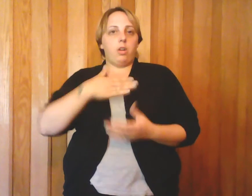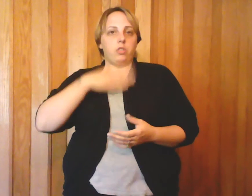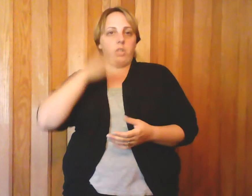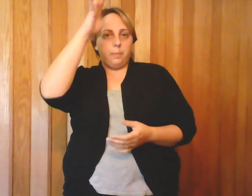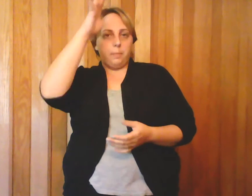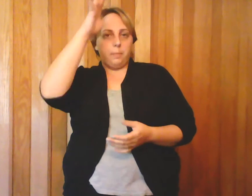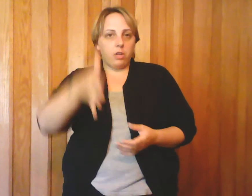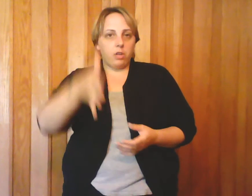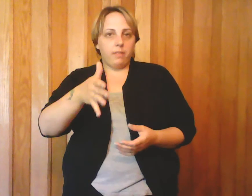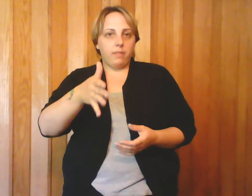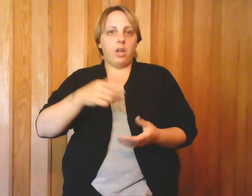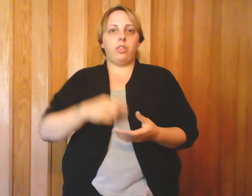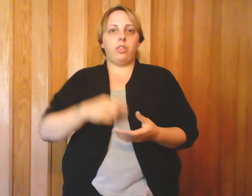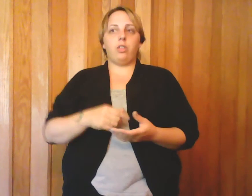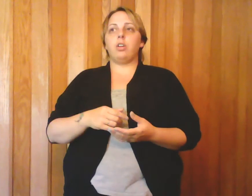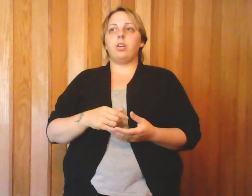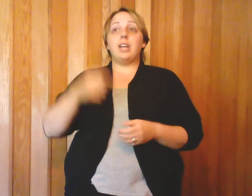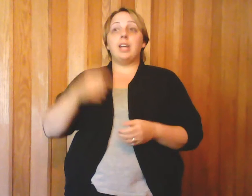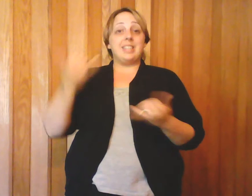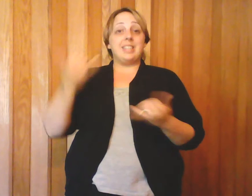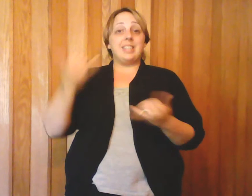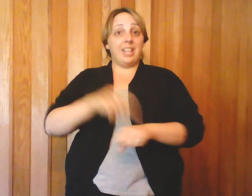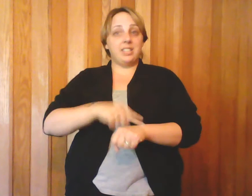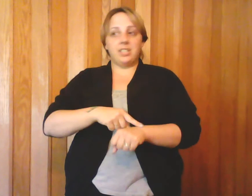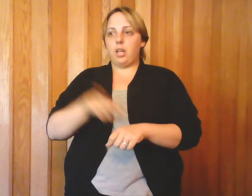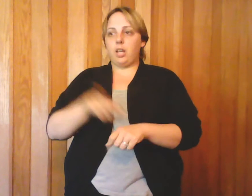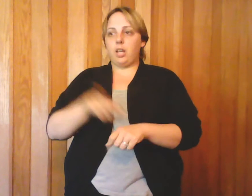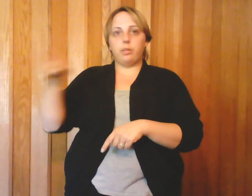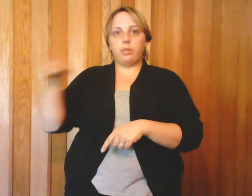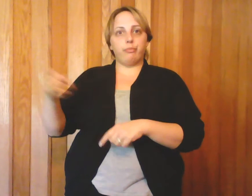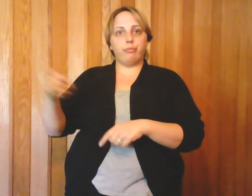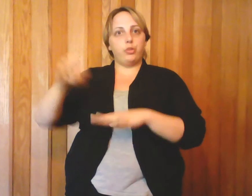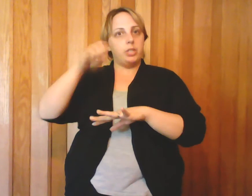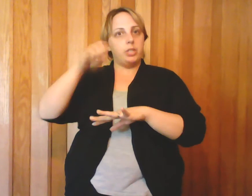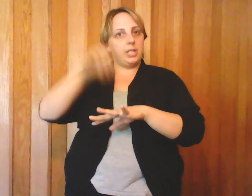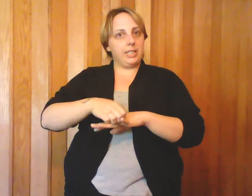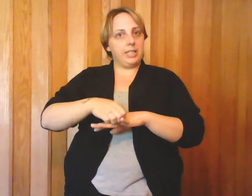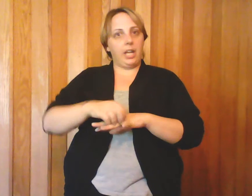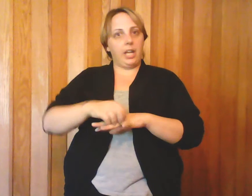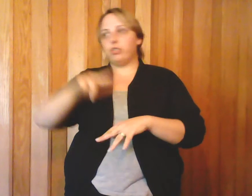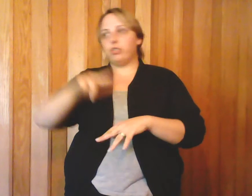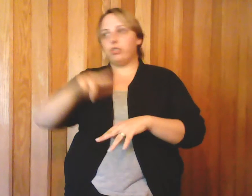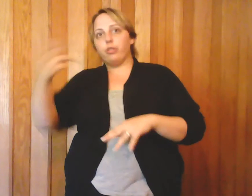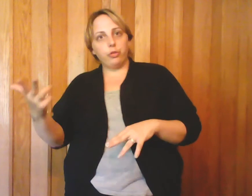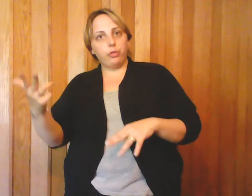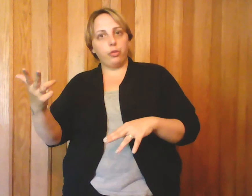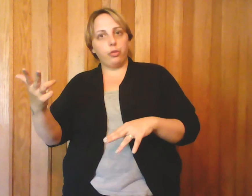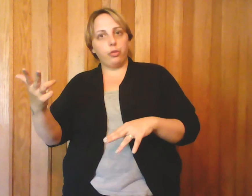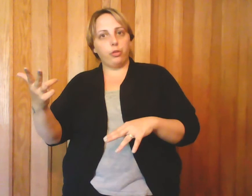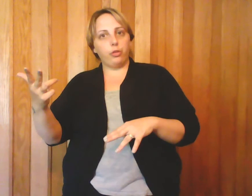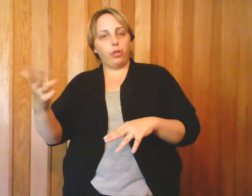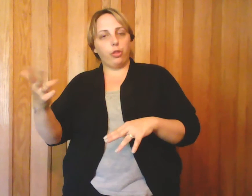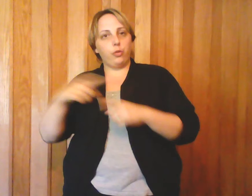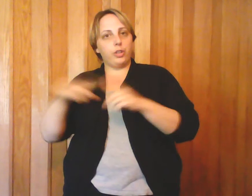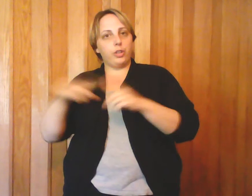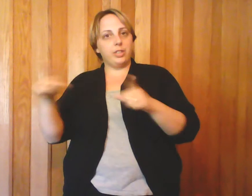was a cobbler's son. He was poor. He didn't have, at the time, they were both very